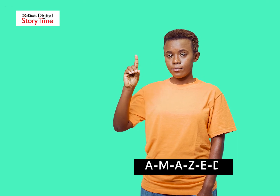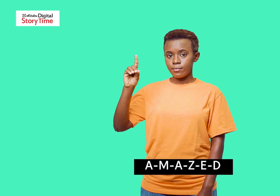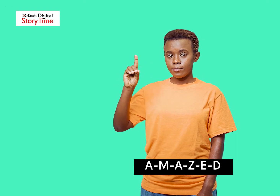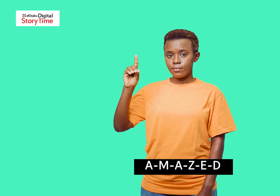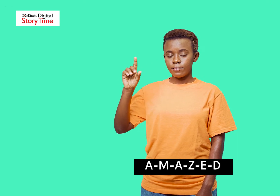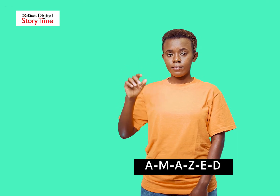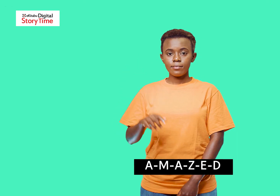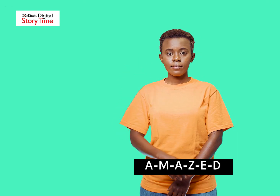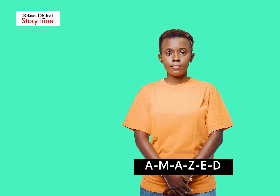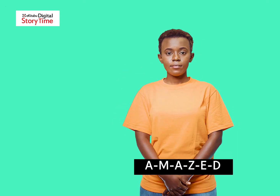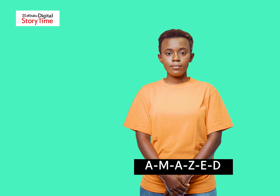E D.